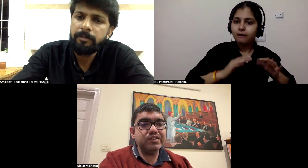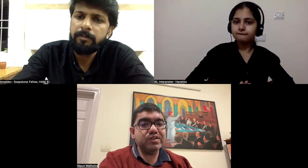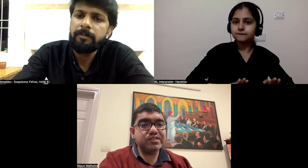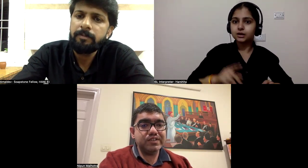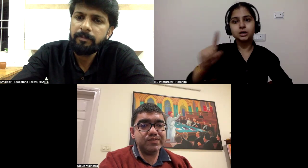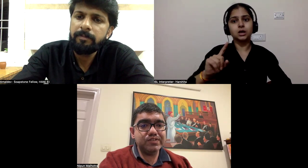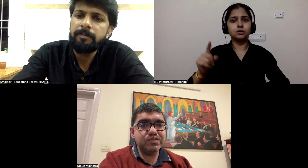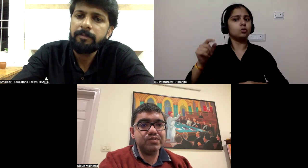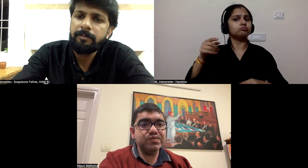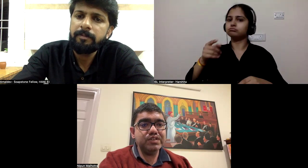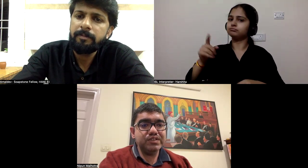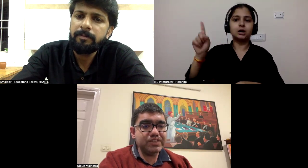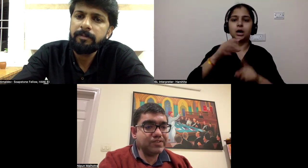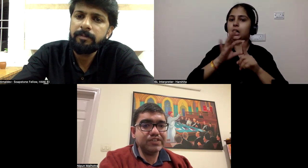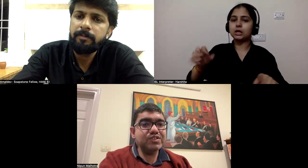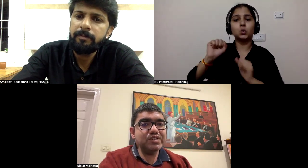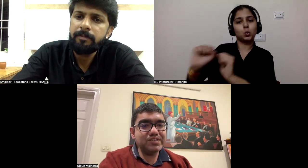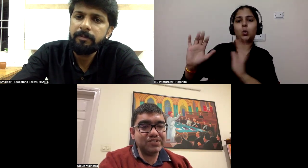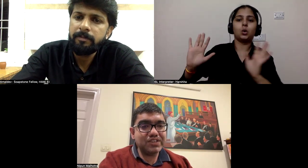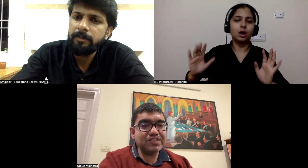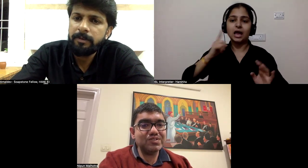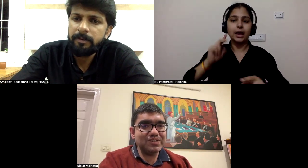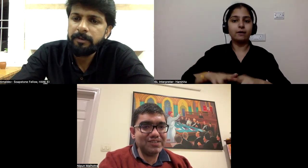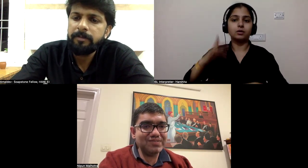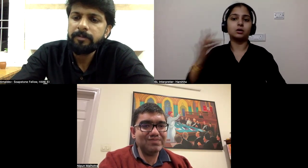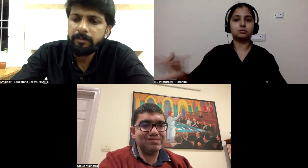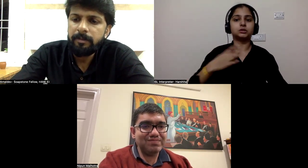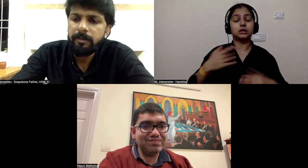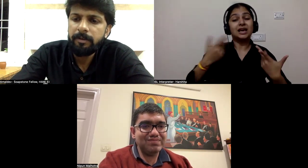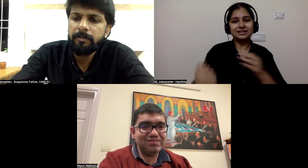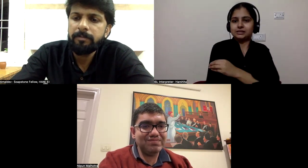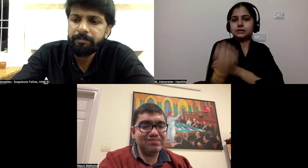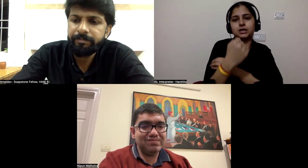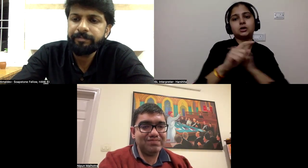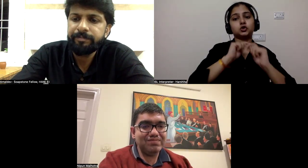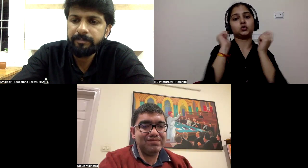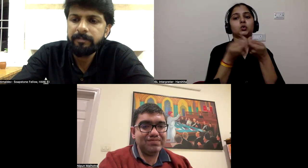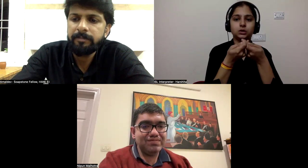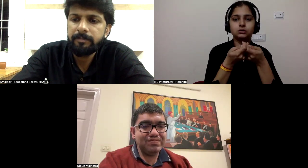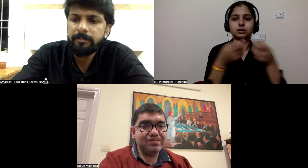can ignore us that way. So, yeah, I think unity, strength is in unity.